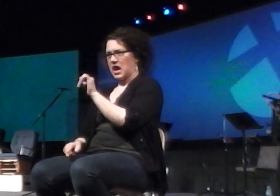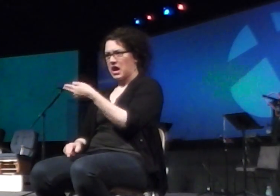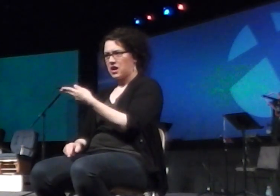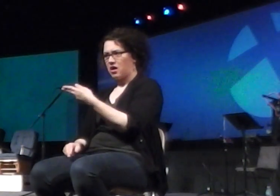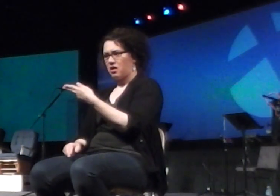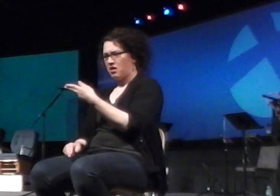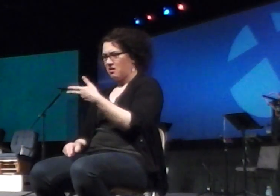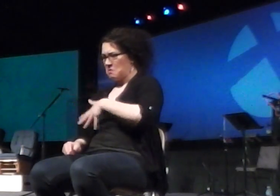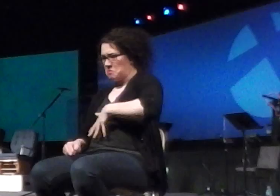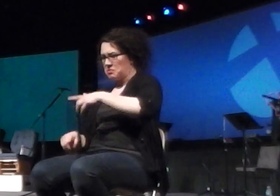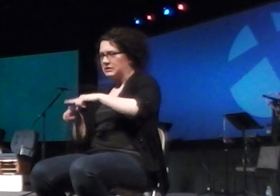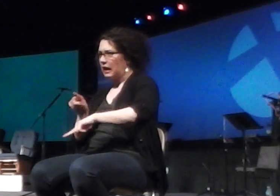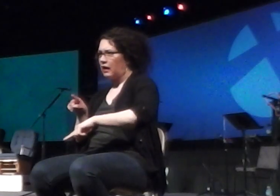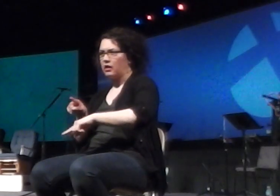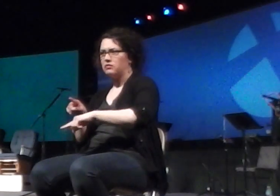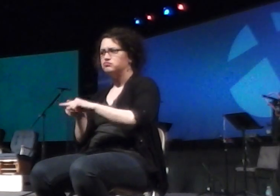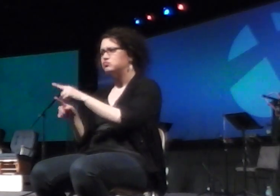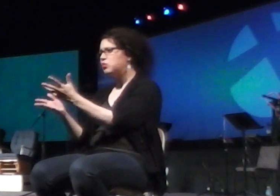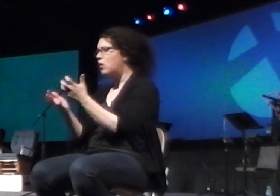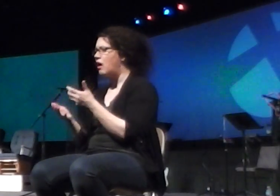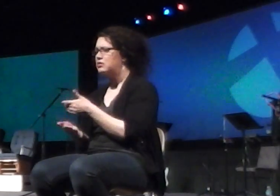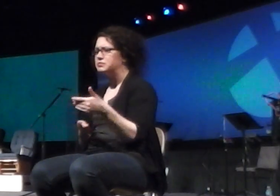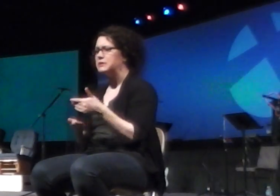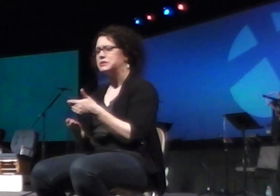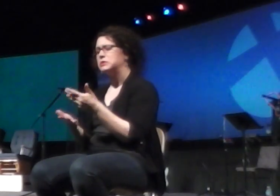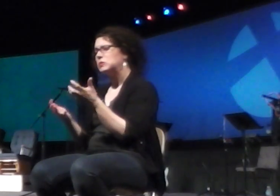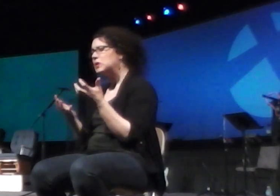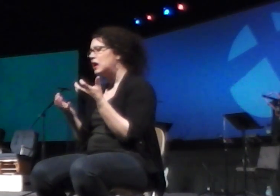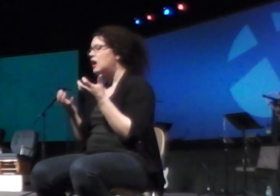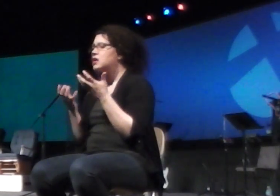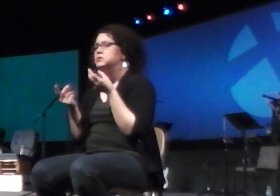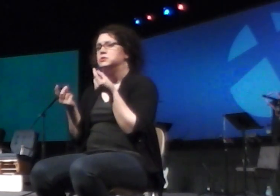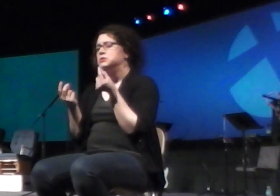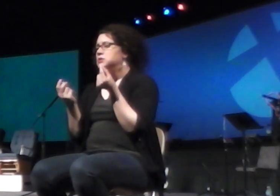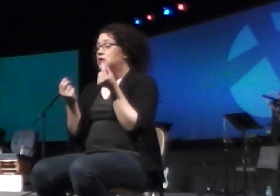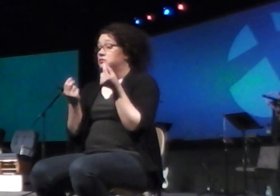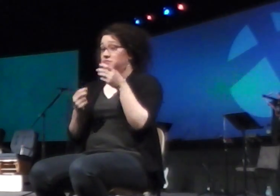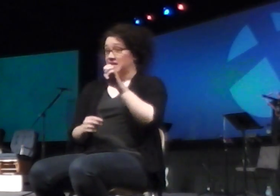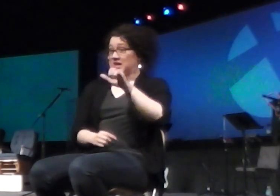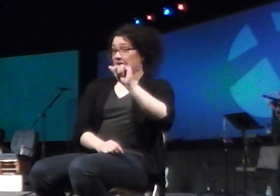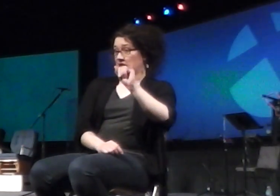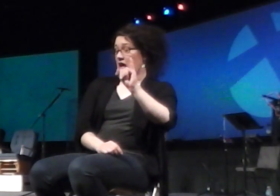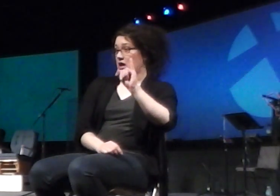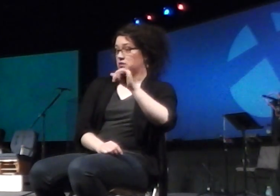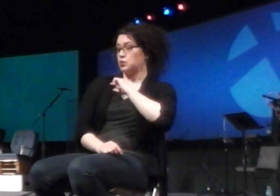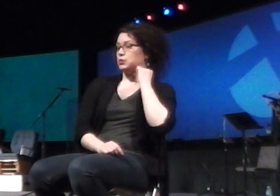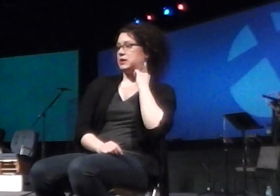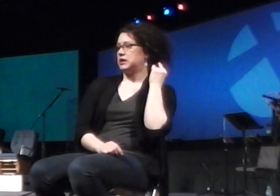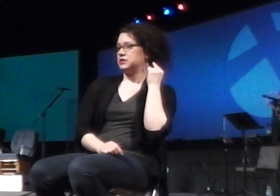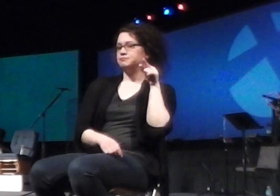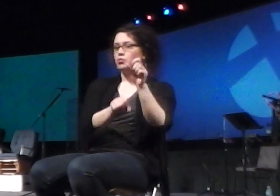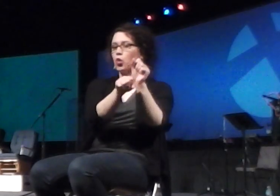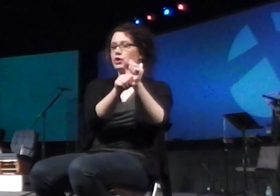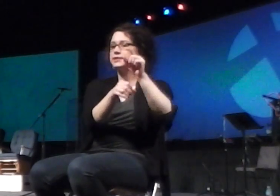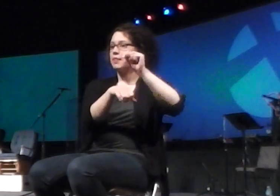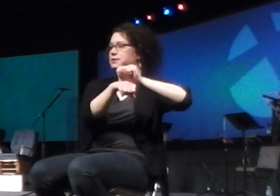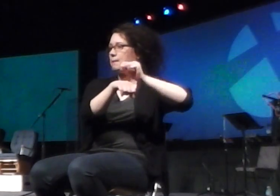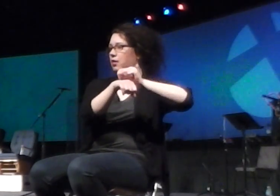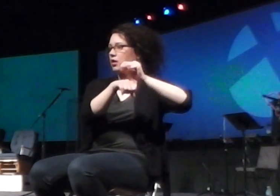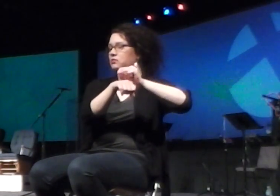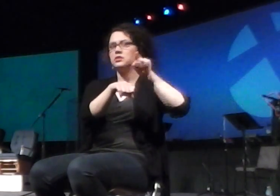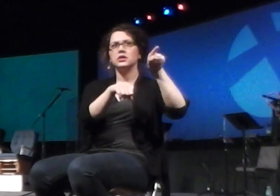wants more than anything to have a child. And so Eli is a priest who works in the temple, and he hears God's voice, and